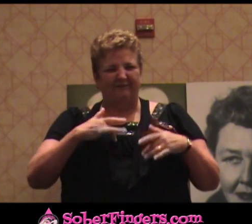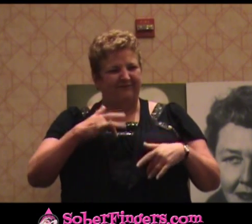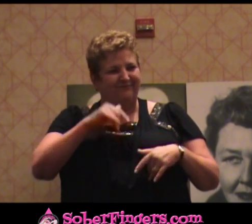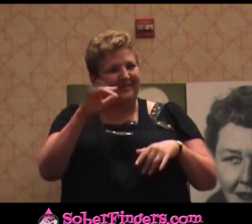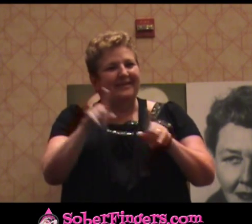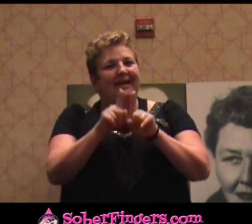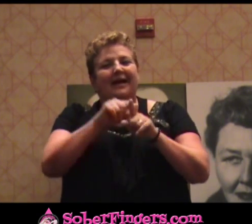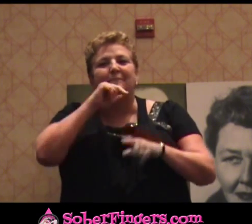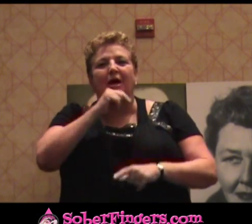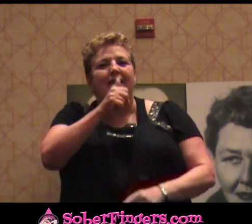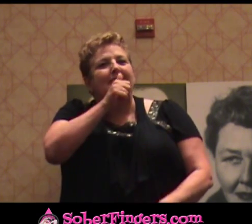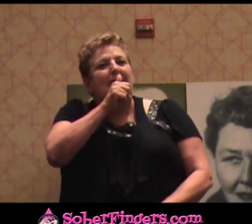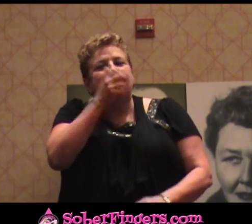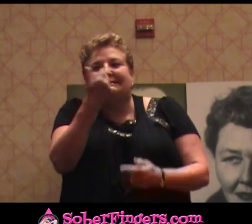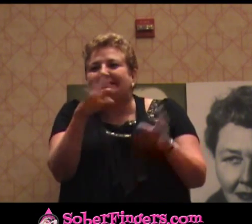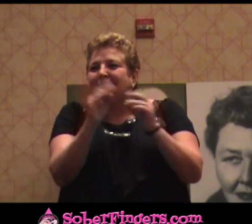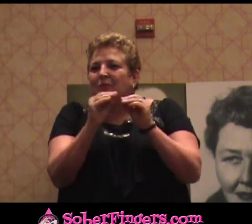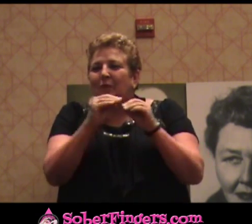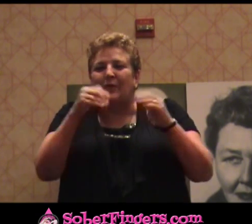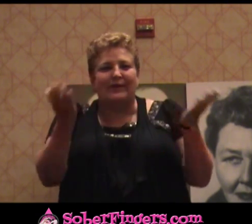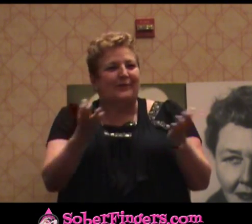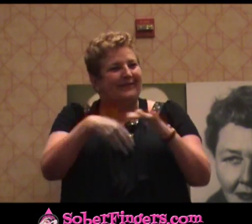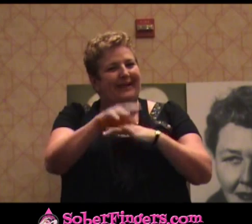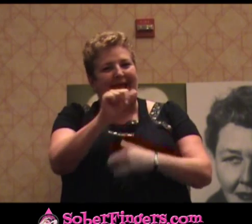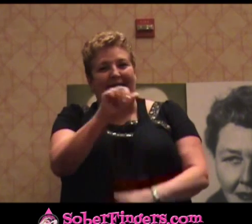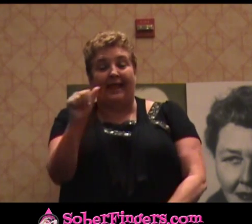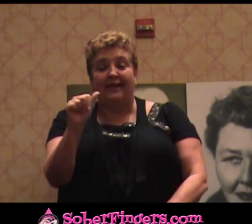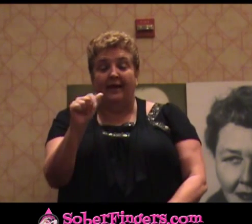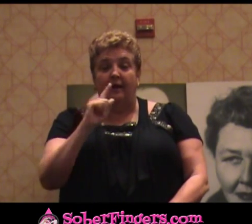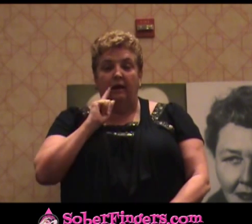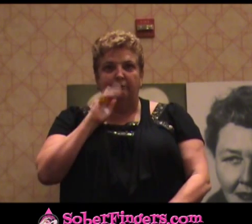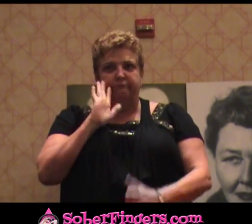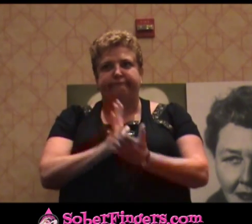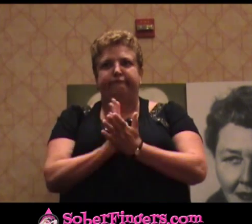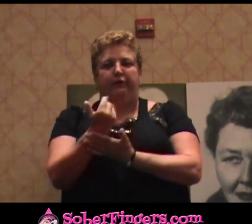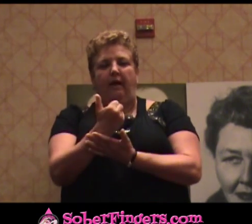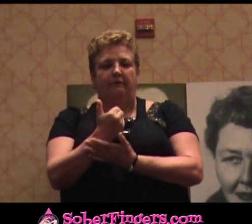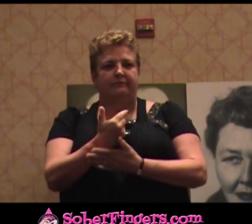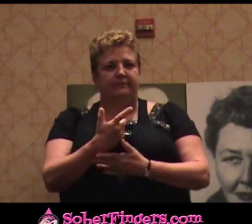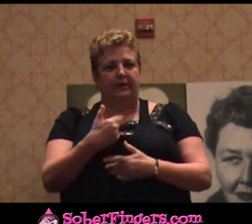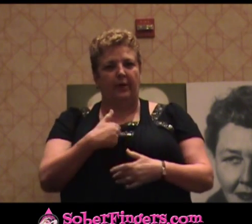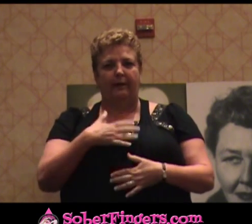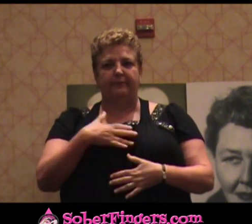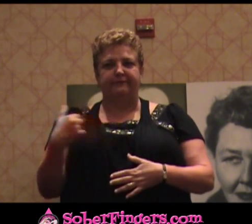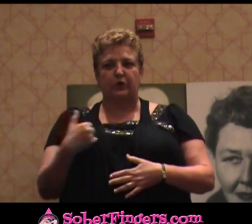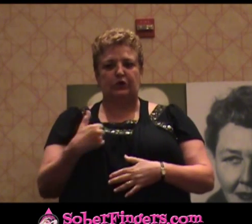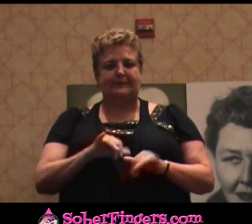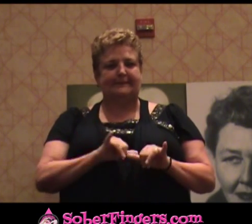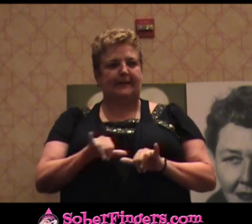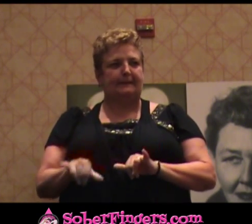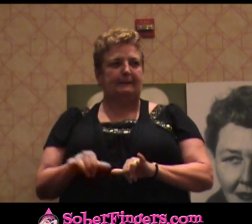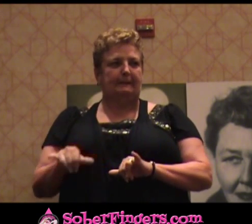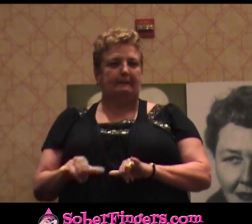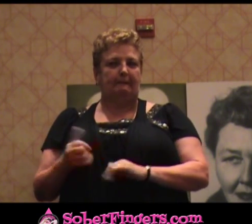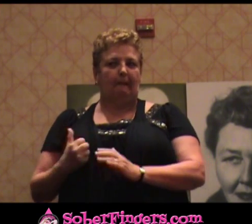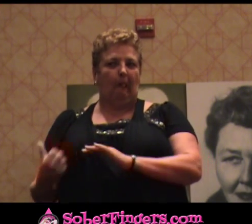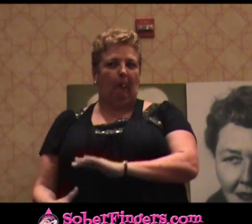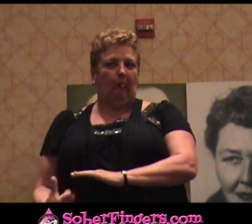Alcoholics Anonymous. And I freak out a little bit, especially a girl who prefer to just stay in the background and not be so much where